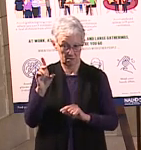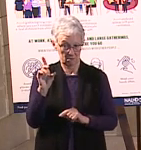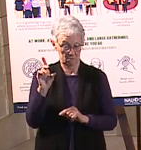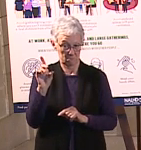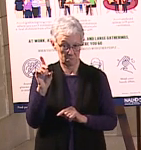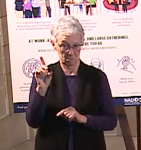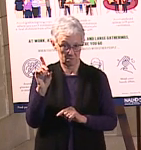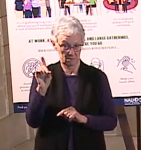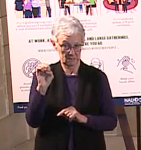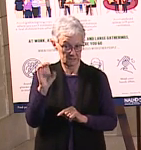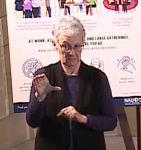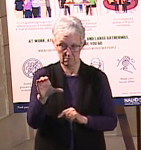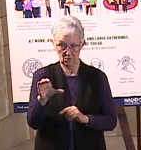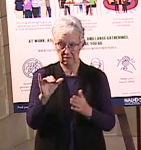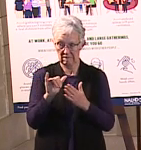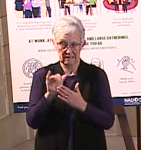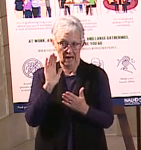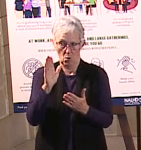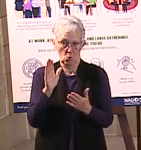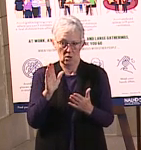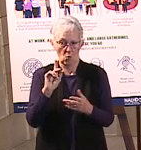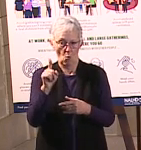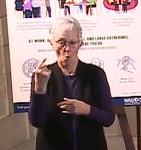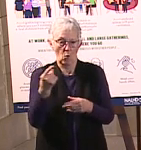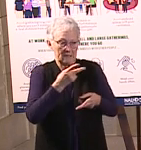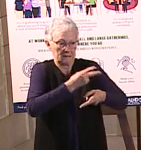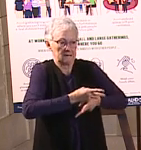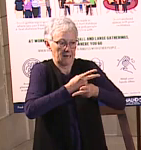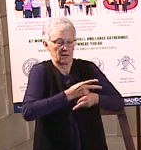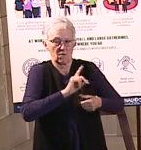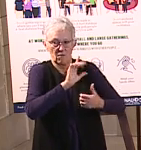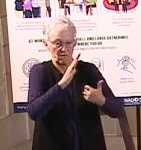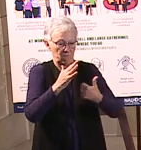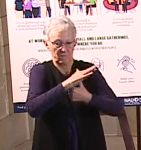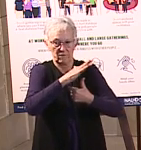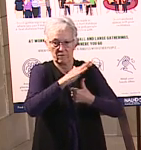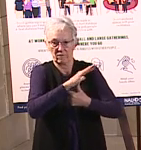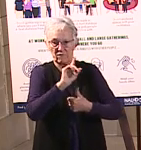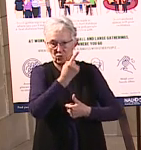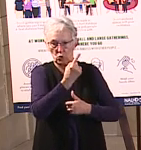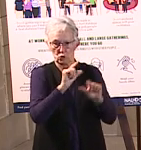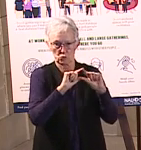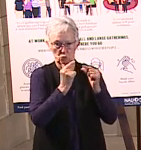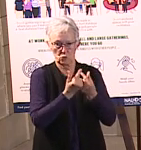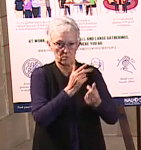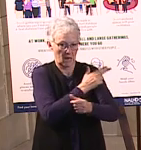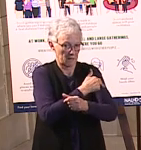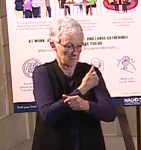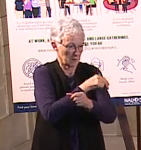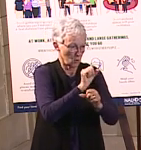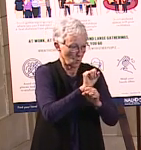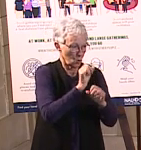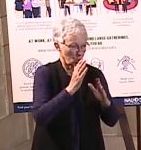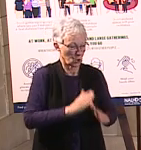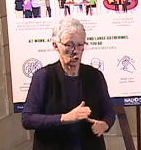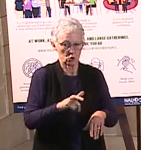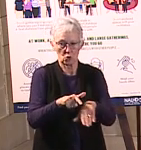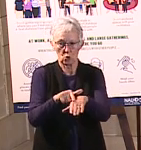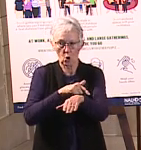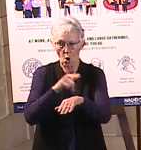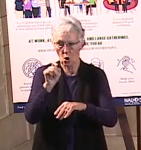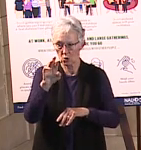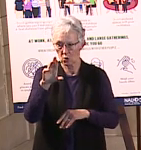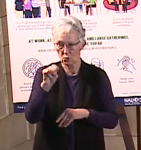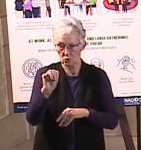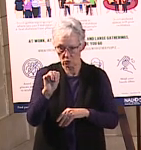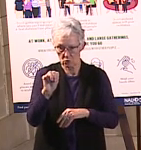just really be covering kind of that first group of folks who are hospital workers, long-term care workers. Remember, long-term care residents are also